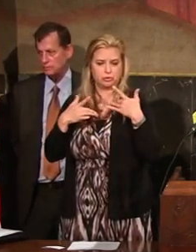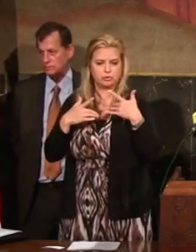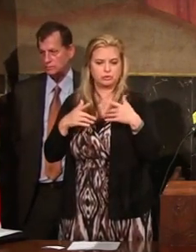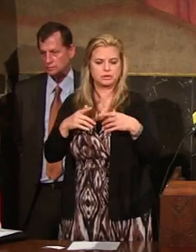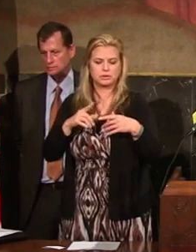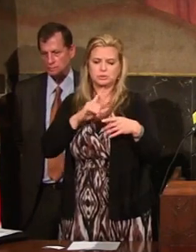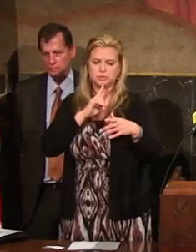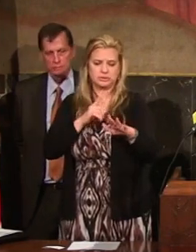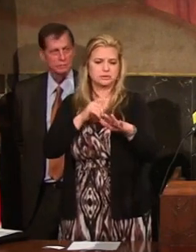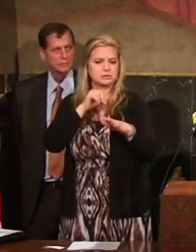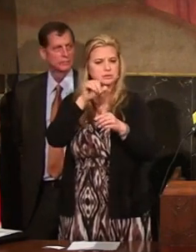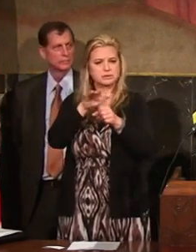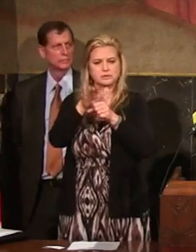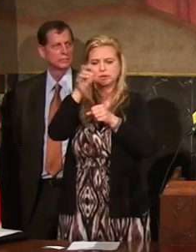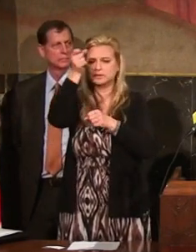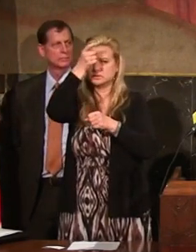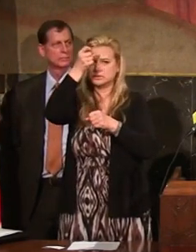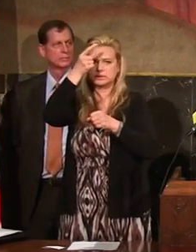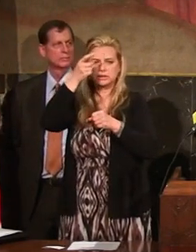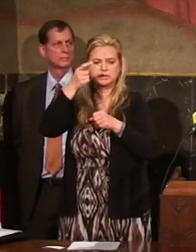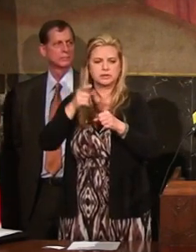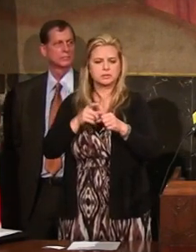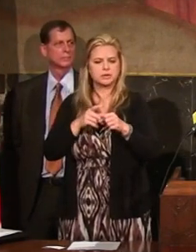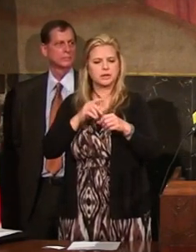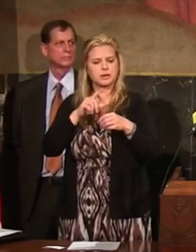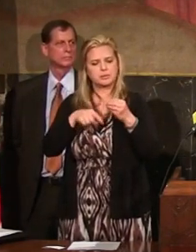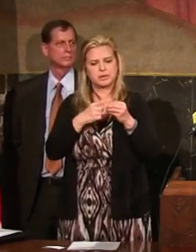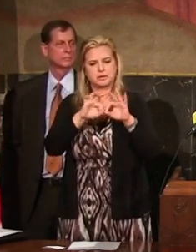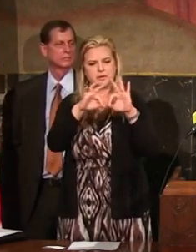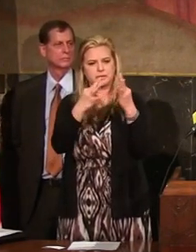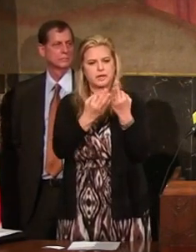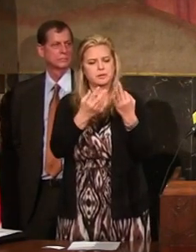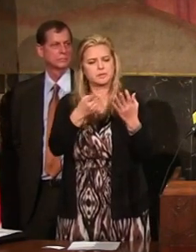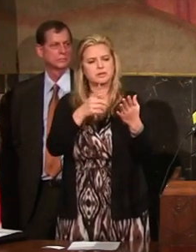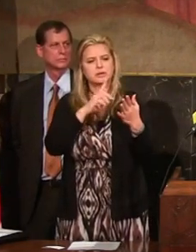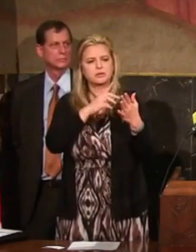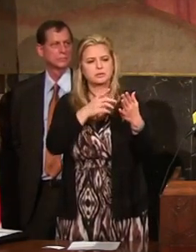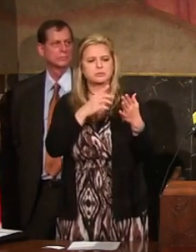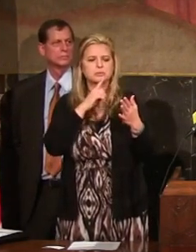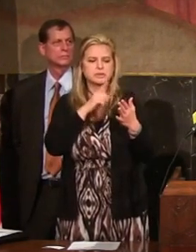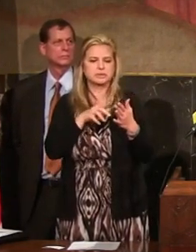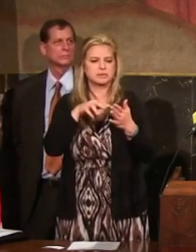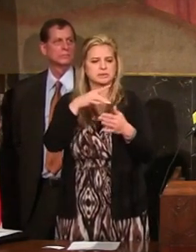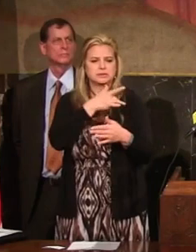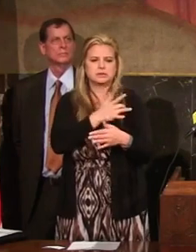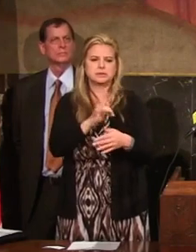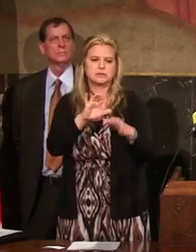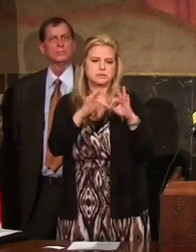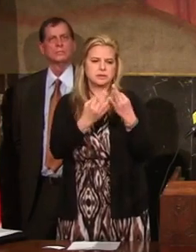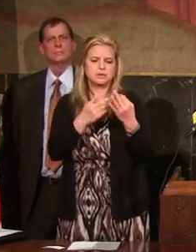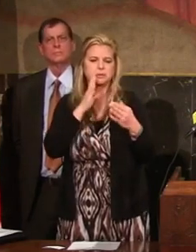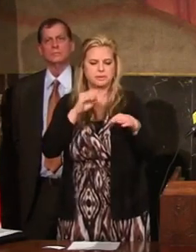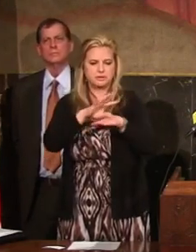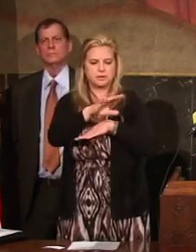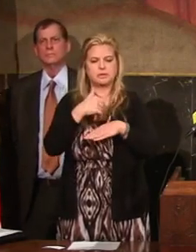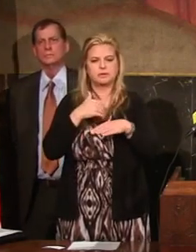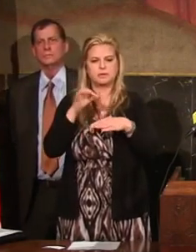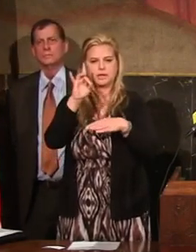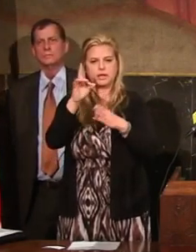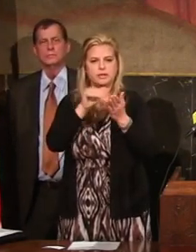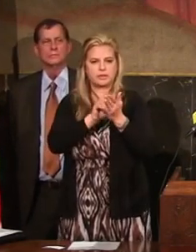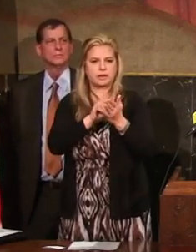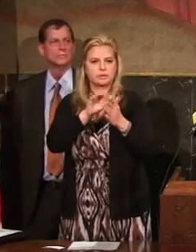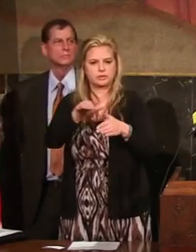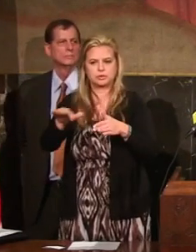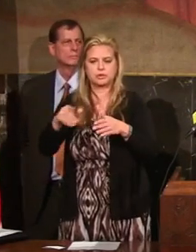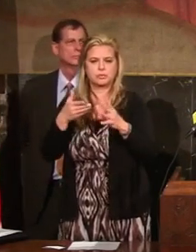of understanding of the fragile families that are being affected by these cuts. We have over 8,000 children that pass through